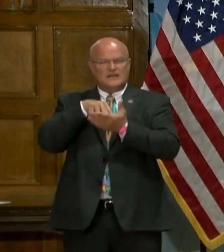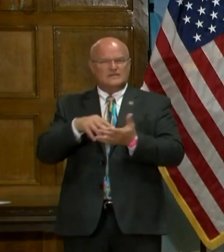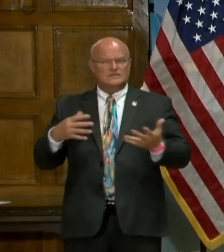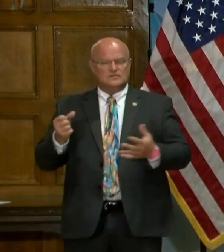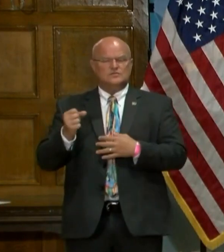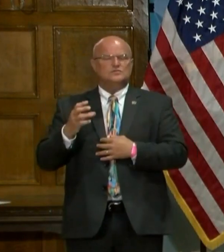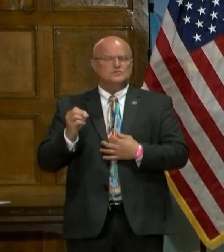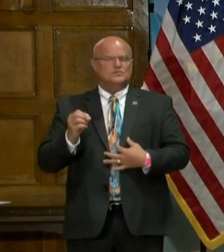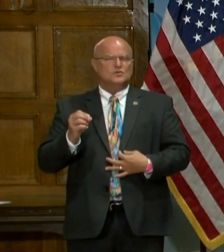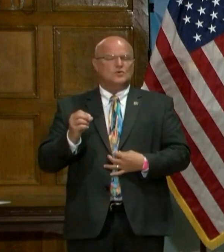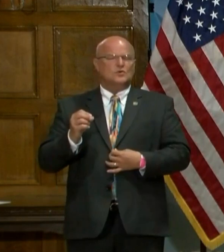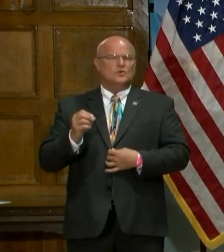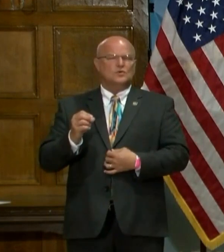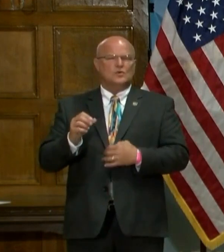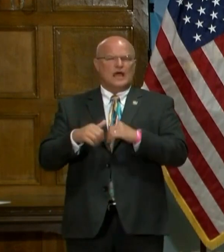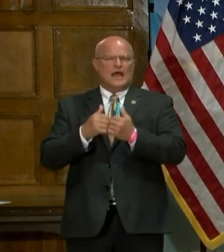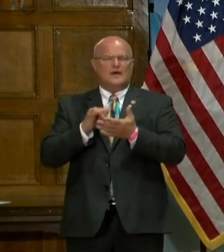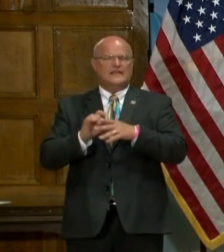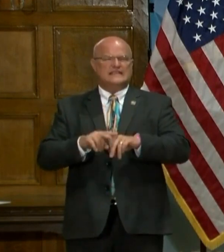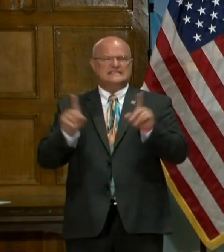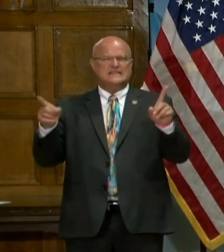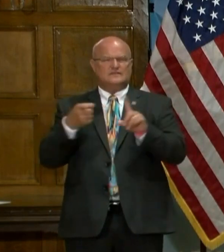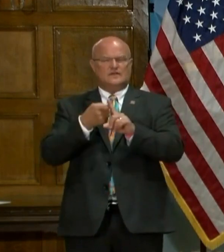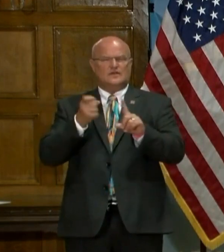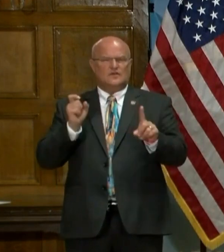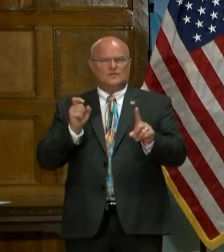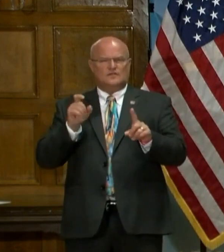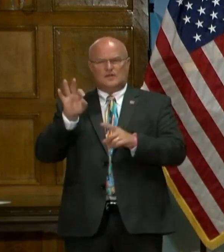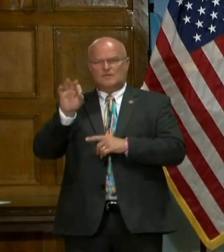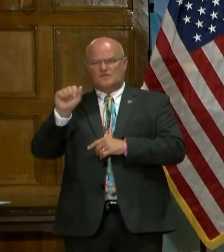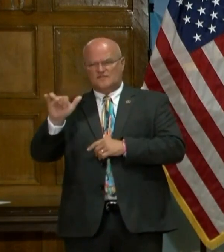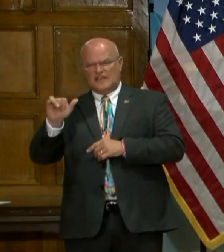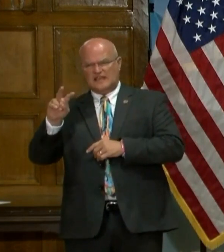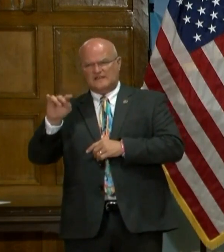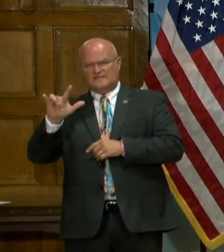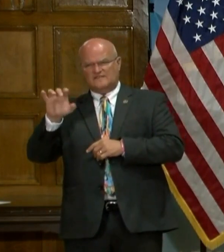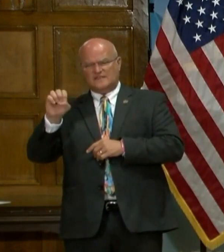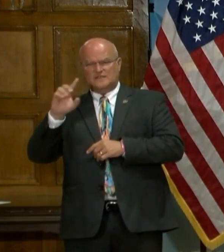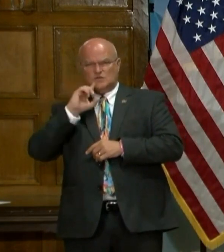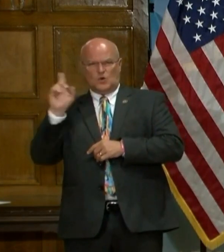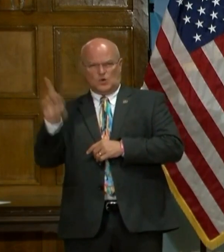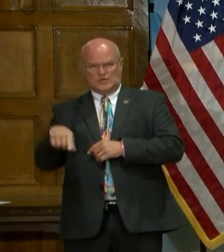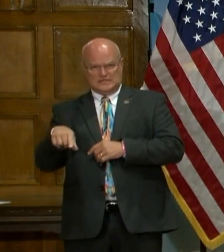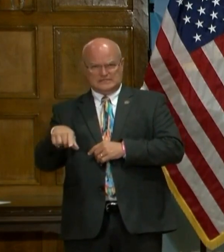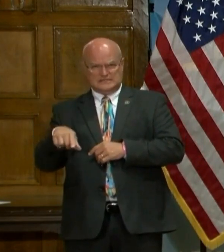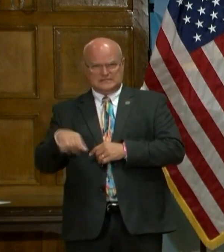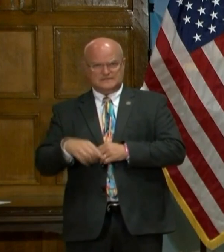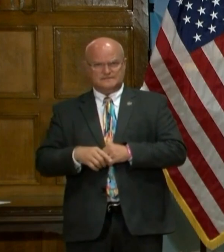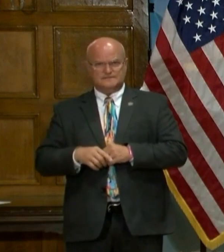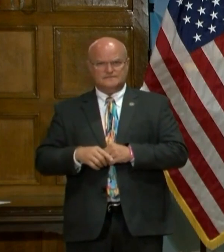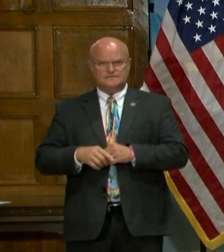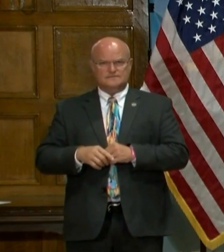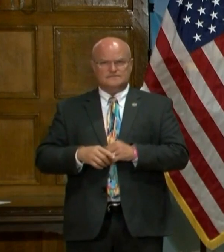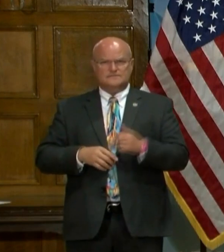So how is that different from Fayetteville's ordinance?